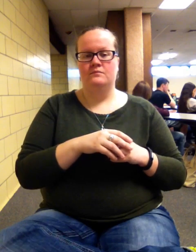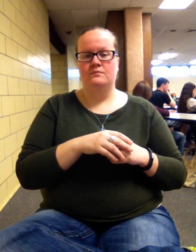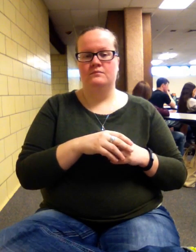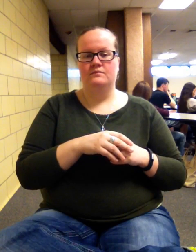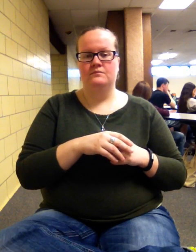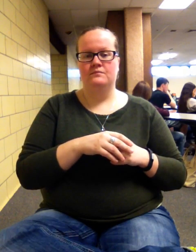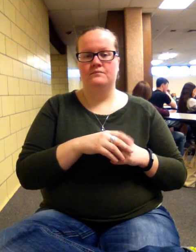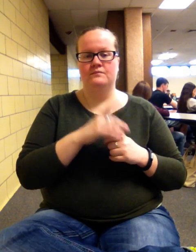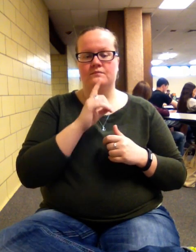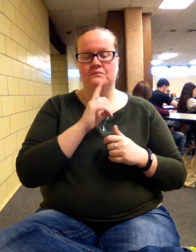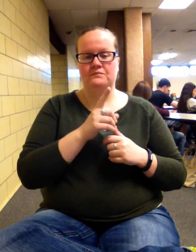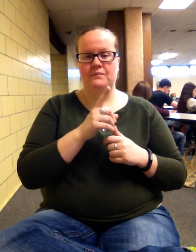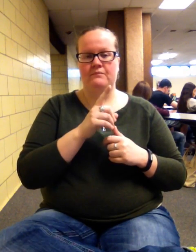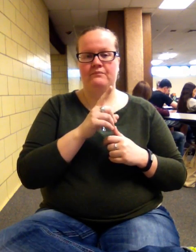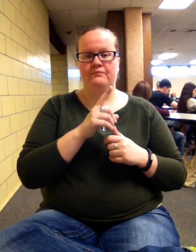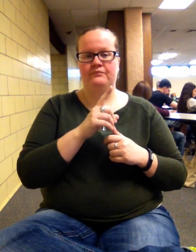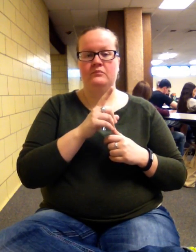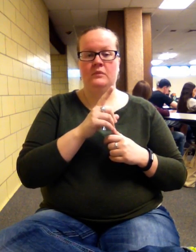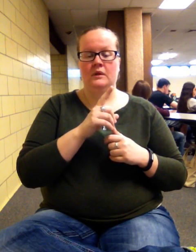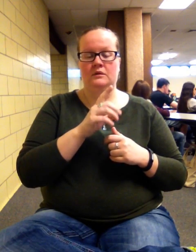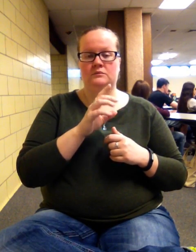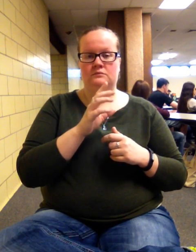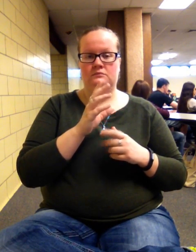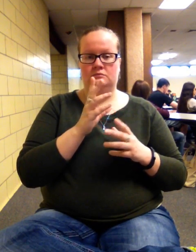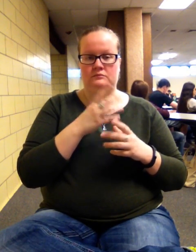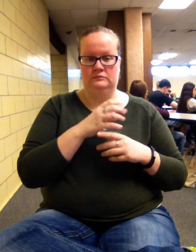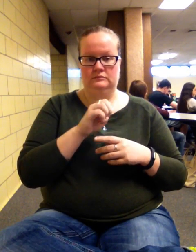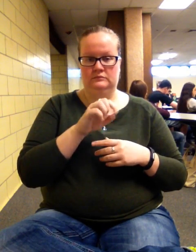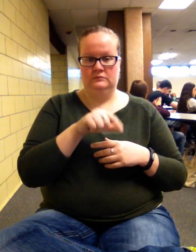is of my company then is formed with the equity, and then the 40%